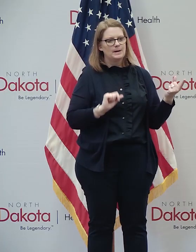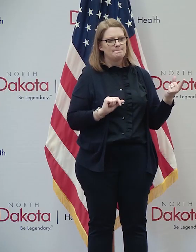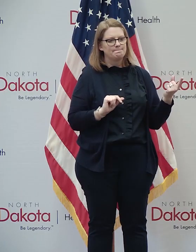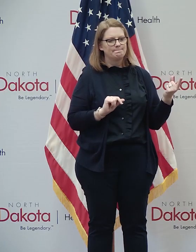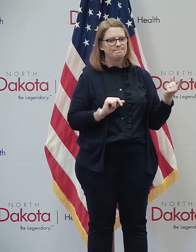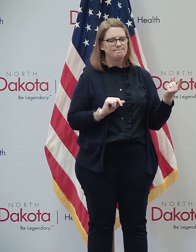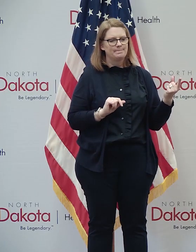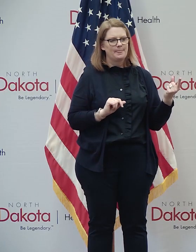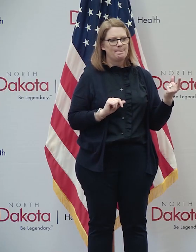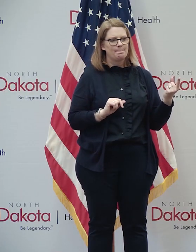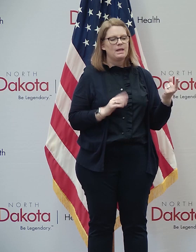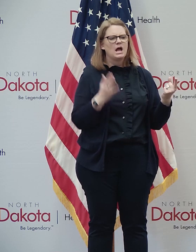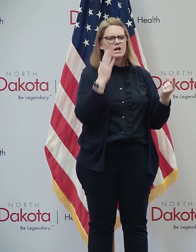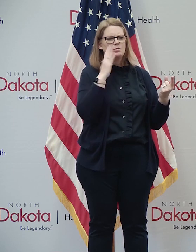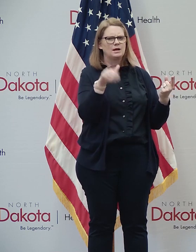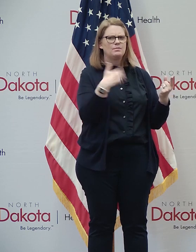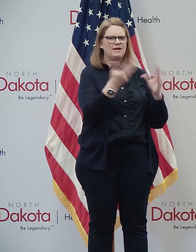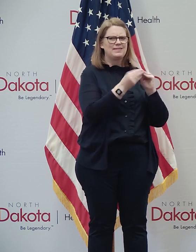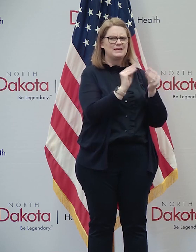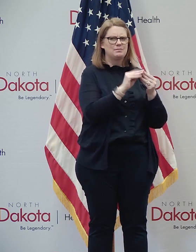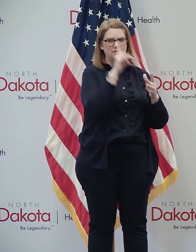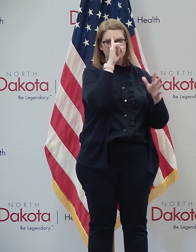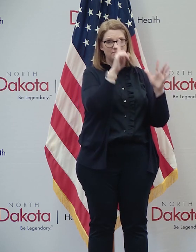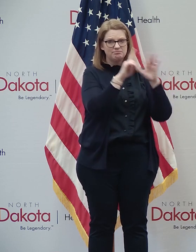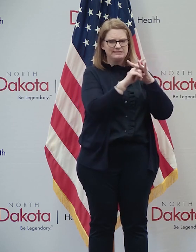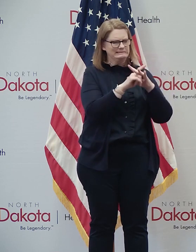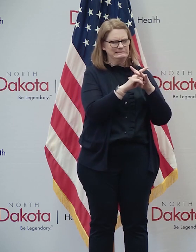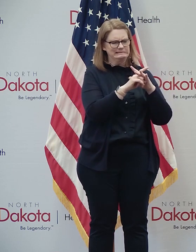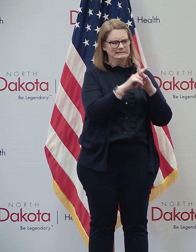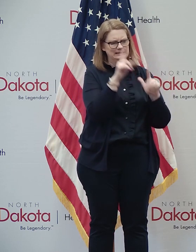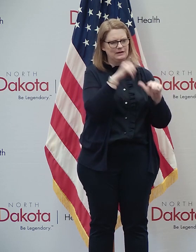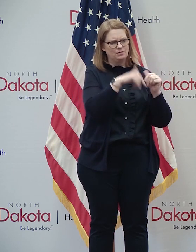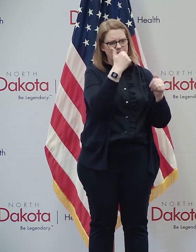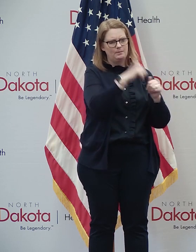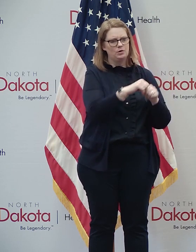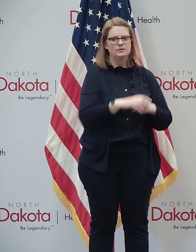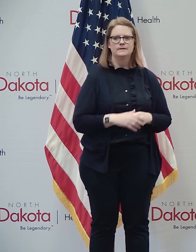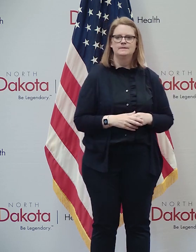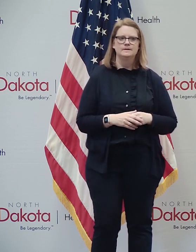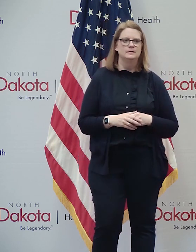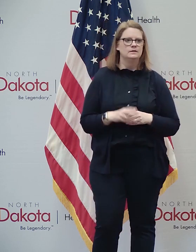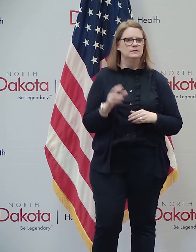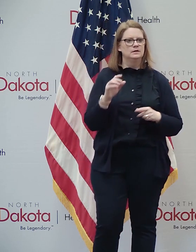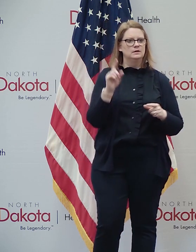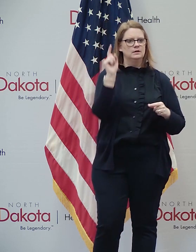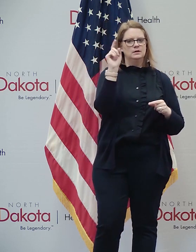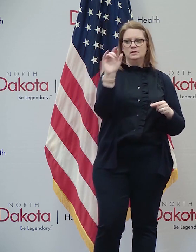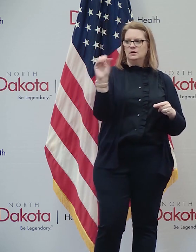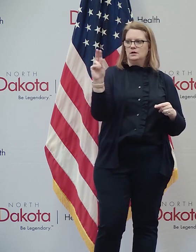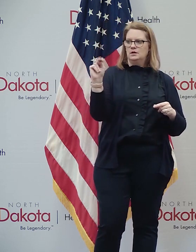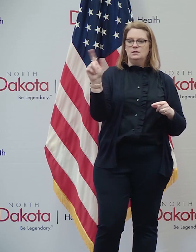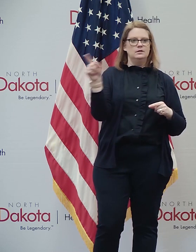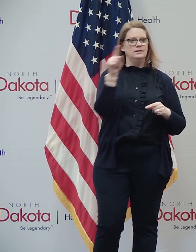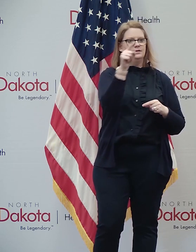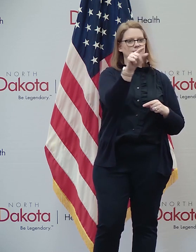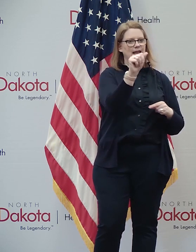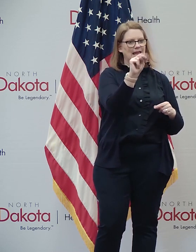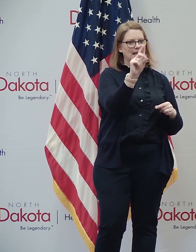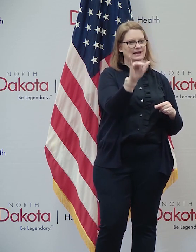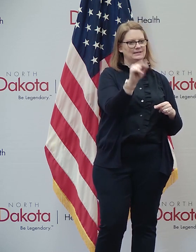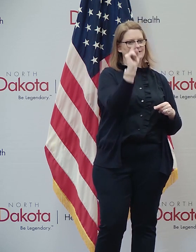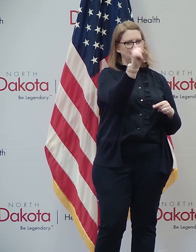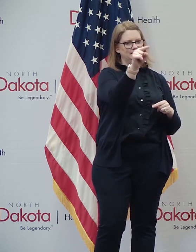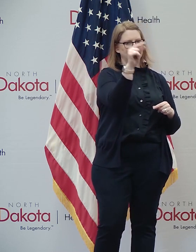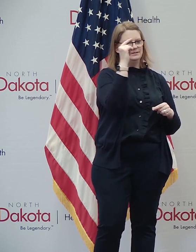Jeremy. You had mentioned last week in a conference call the number of people who have died in long-term care facilities in North Dakota. I'm just wondering if you